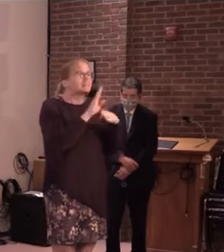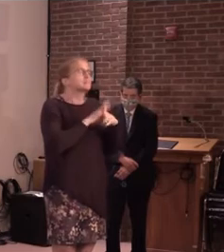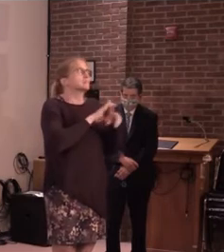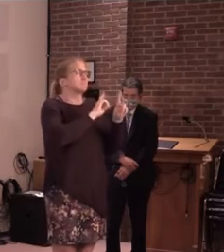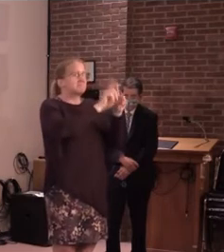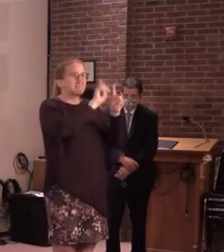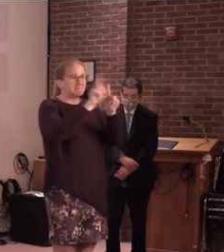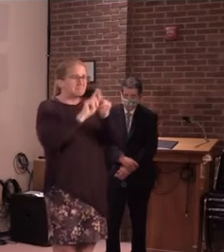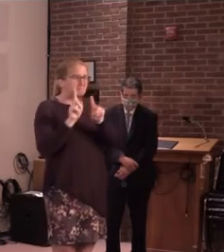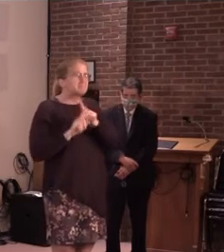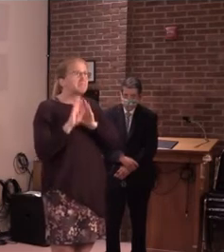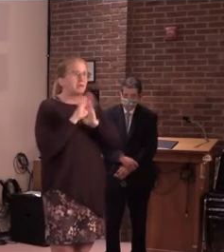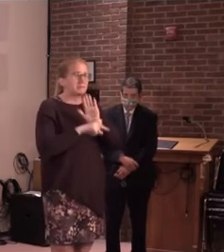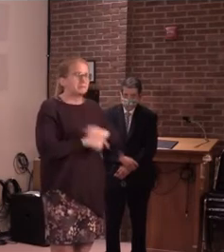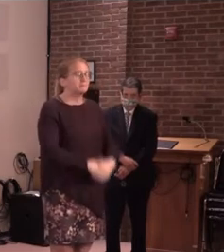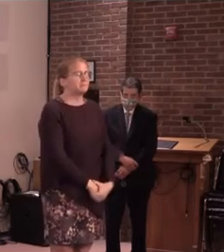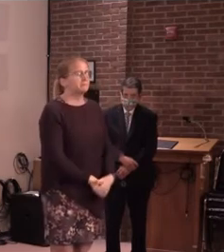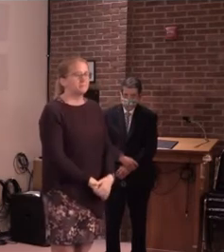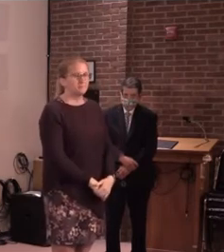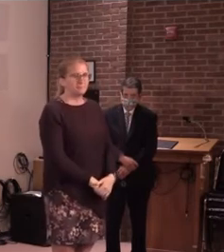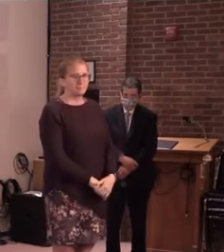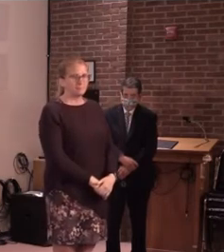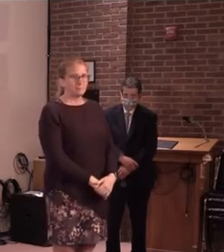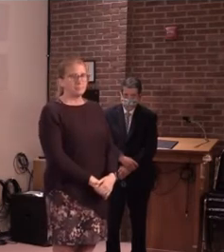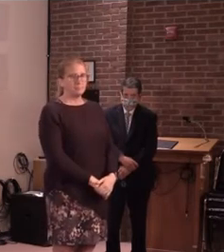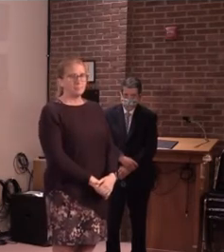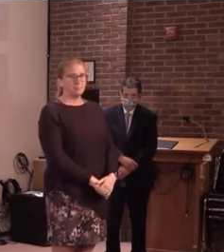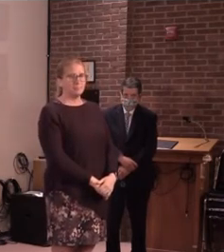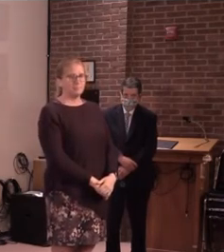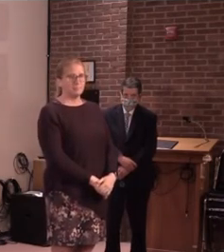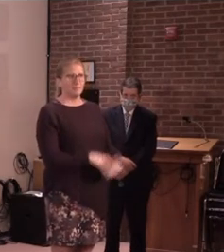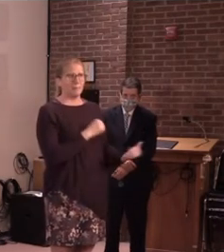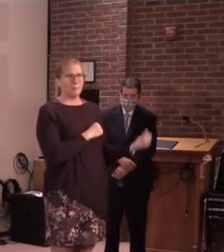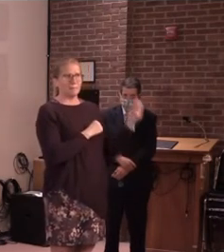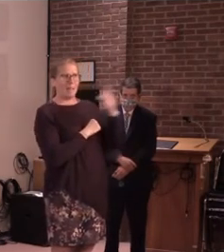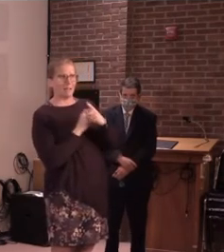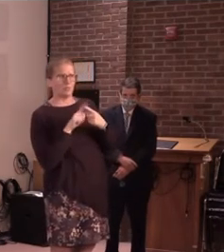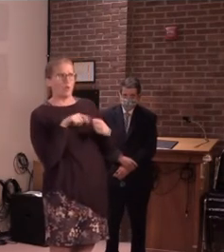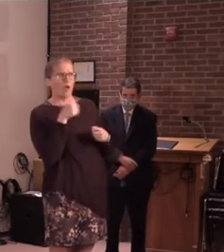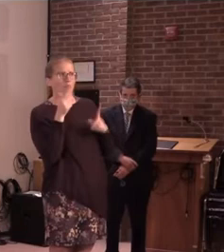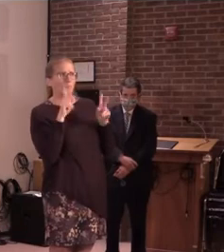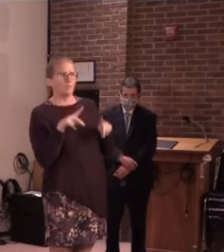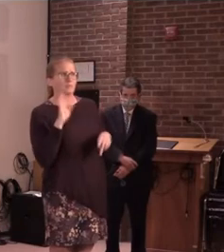Okay, thank you. All right, and we're going to go back to Peter Hirschfeld at VPR.